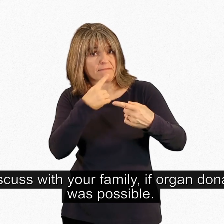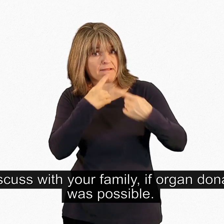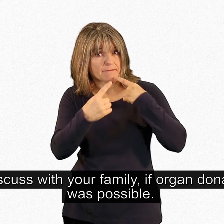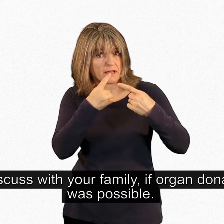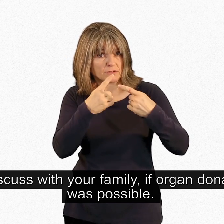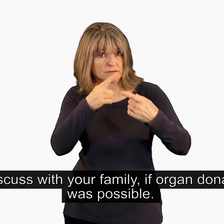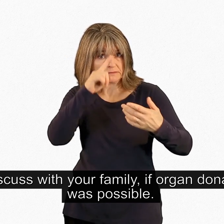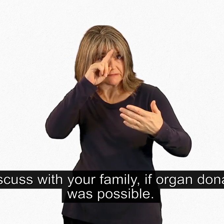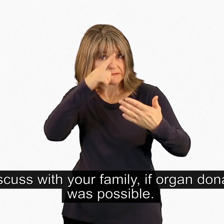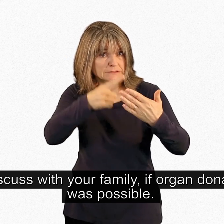donation was possible